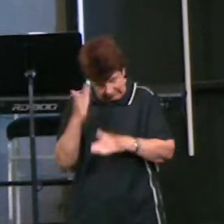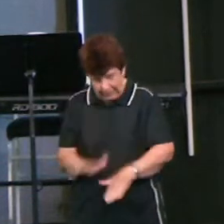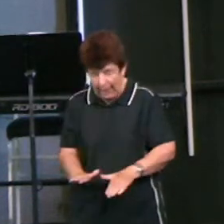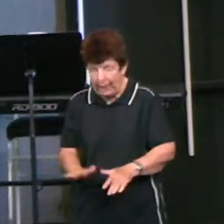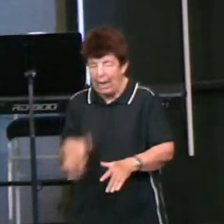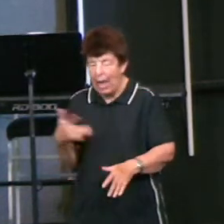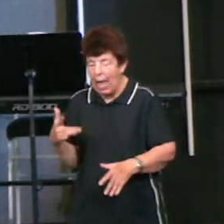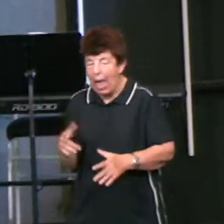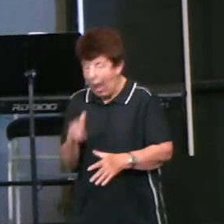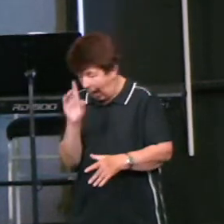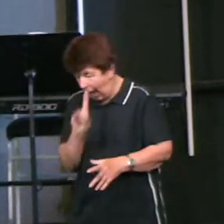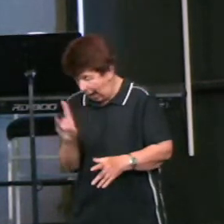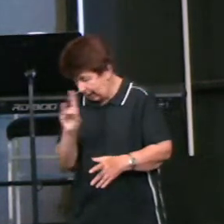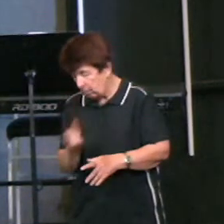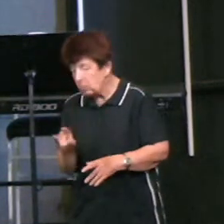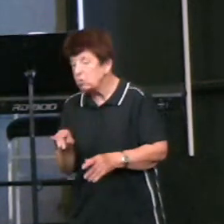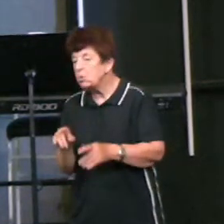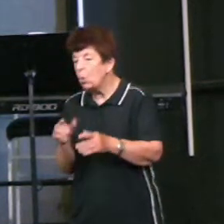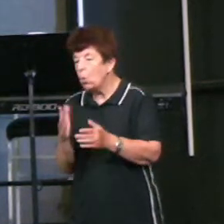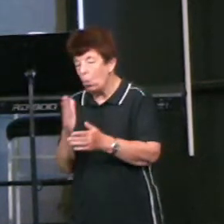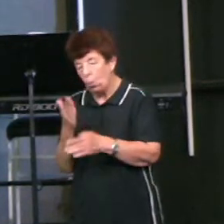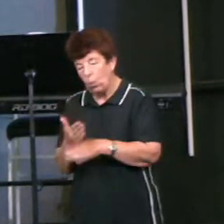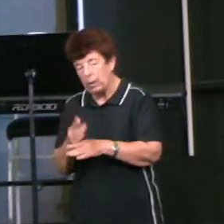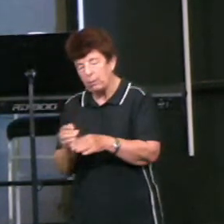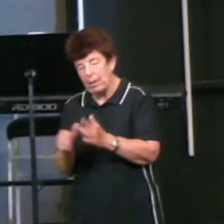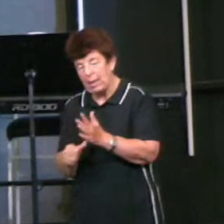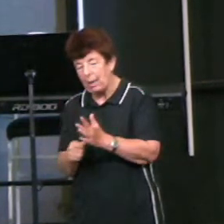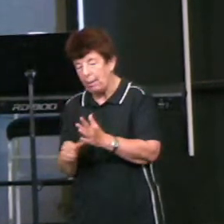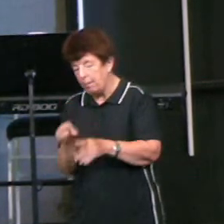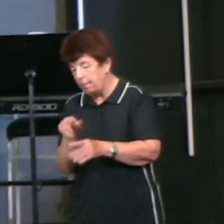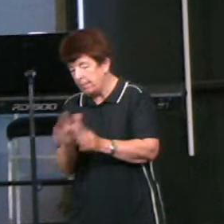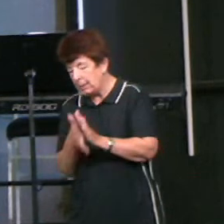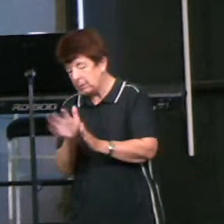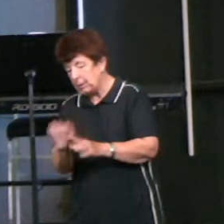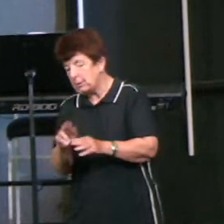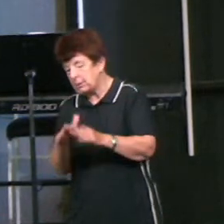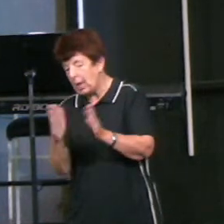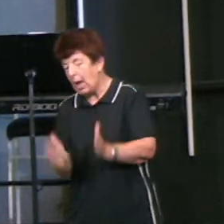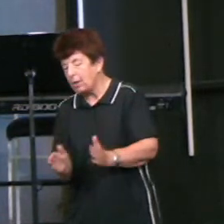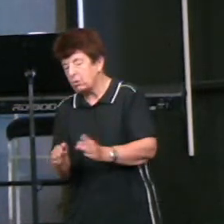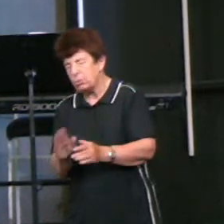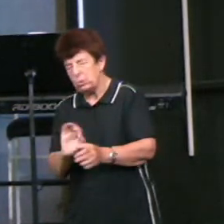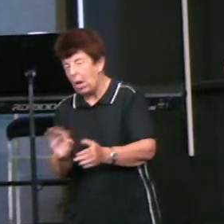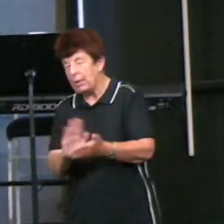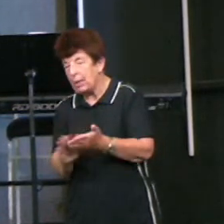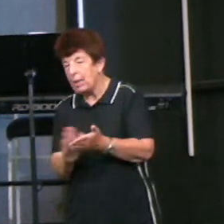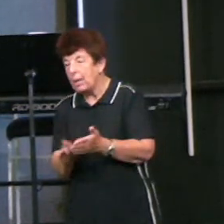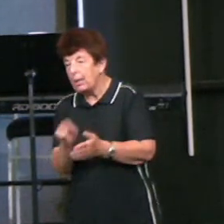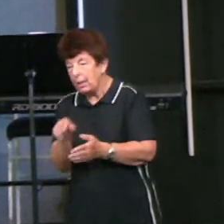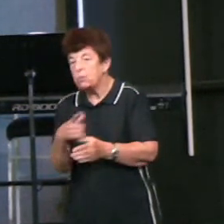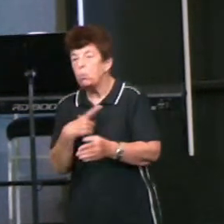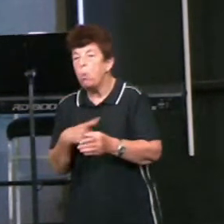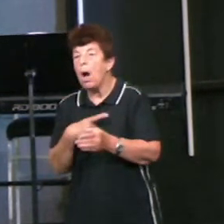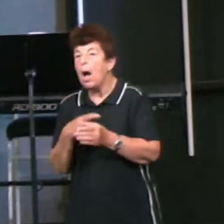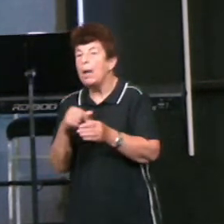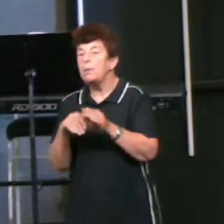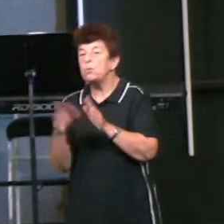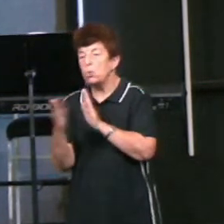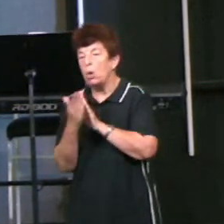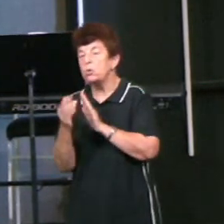with leather, that made Simon the tanner unclean. His house was by the sea because he wasn't allowed to be in the